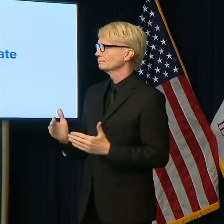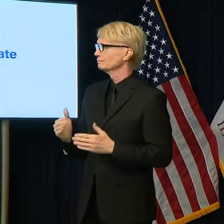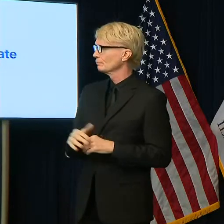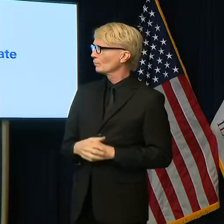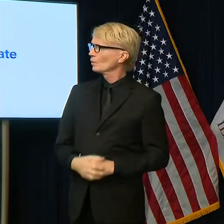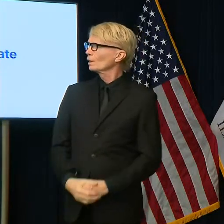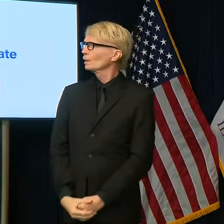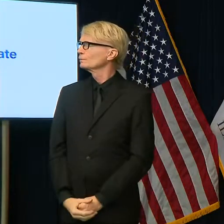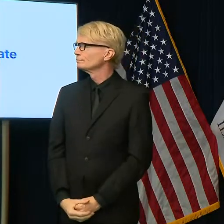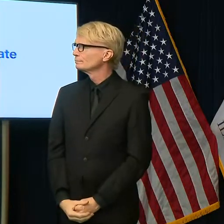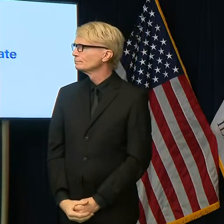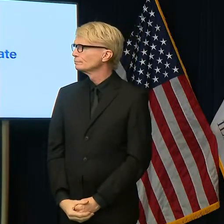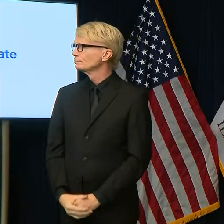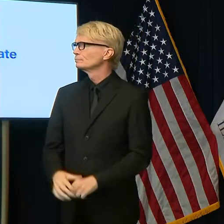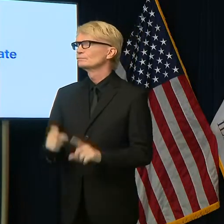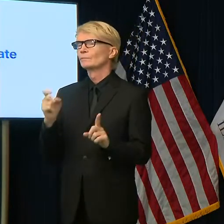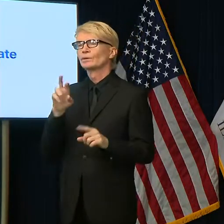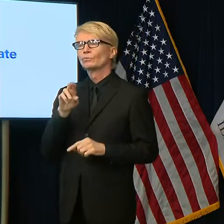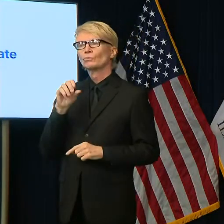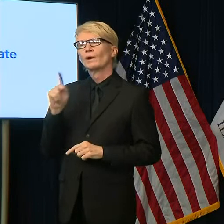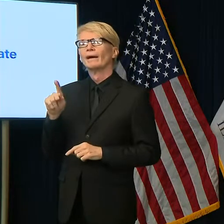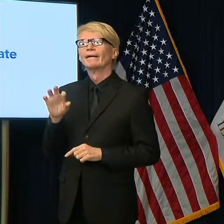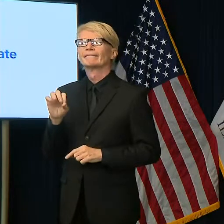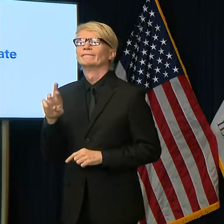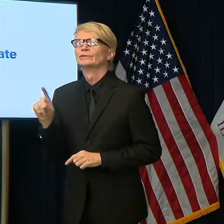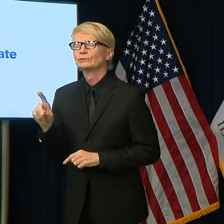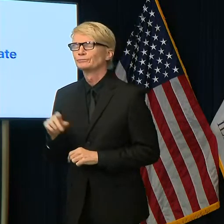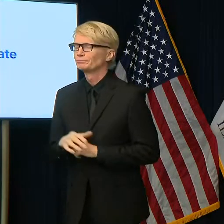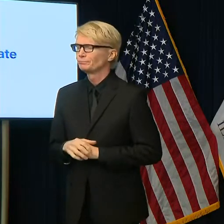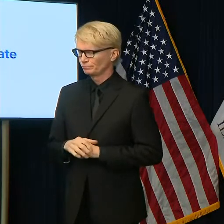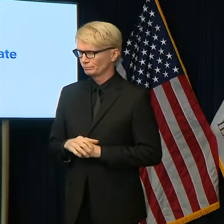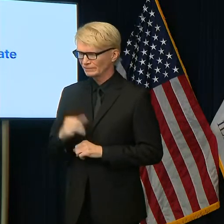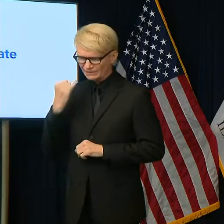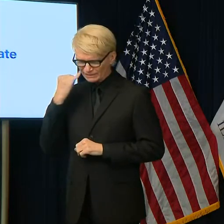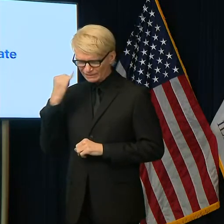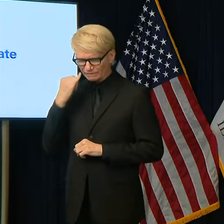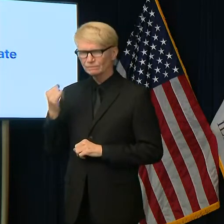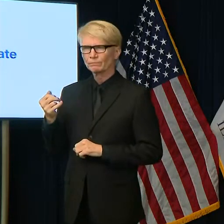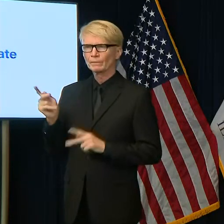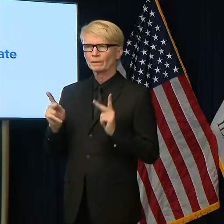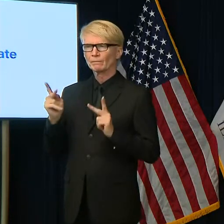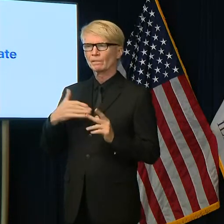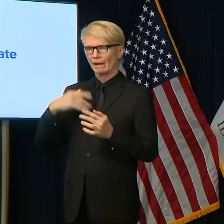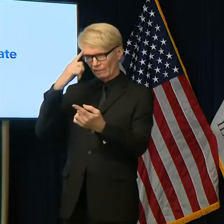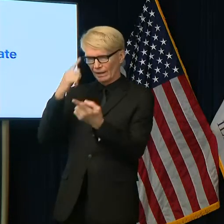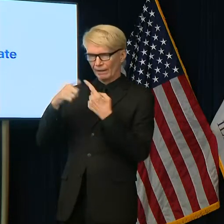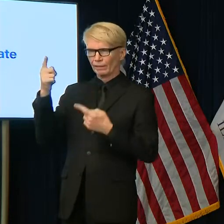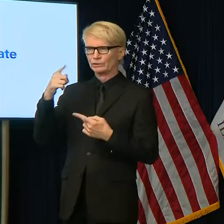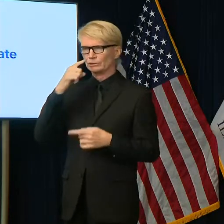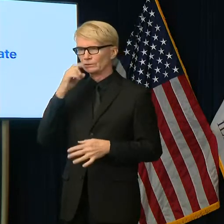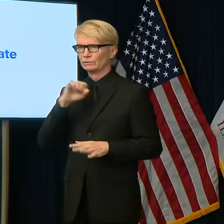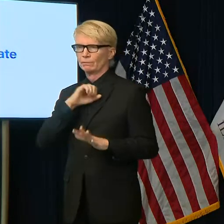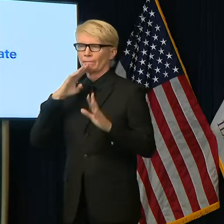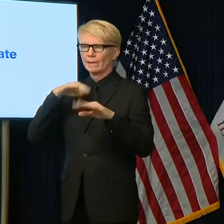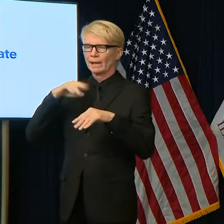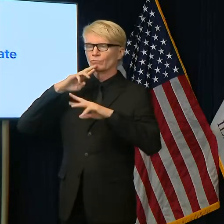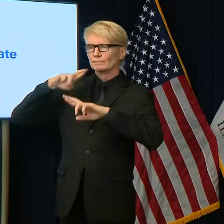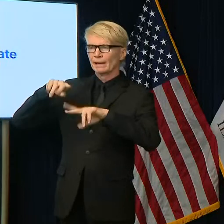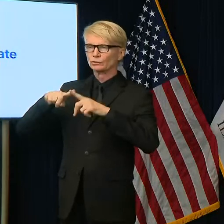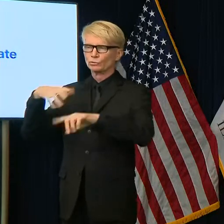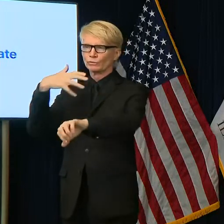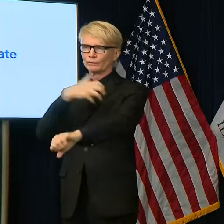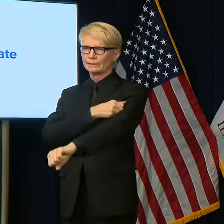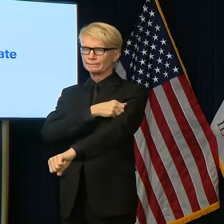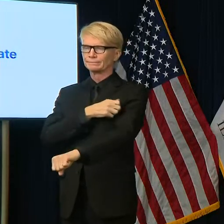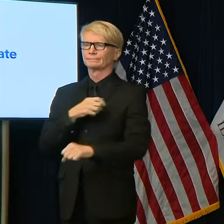Advocate. Does the state have a plan in place to treat those who may have allergic reactions to the COVID-19 vaccine? And if so, what does that plan look like? What